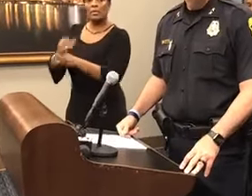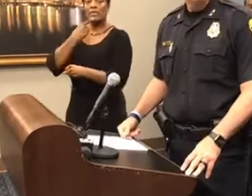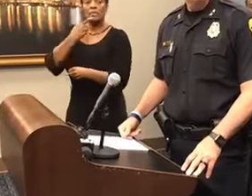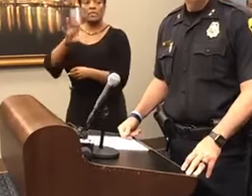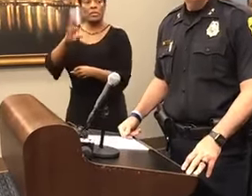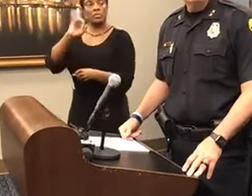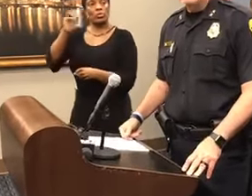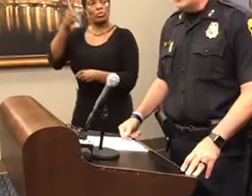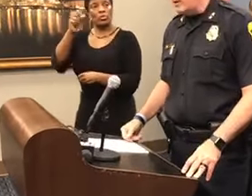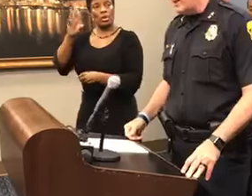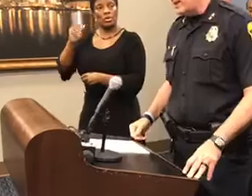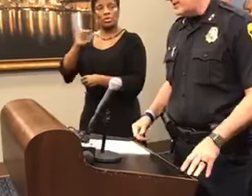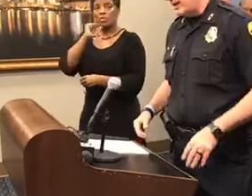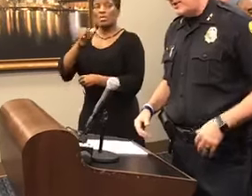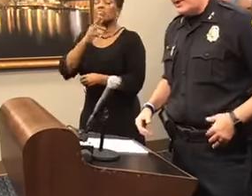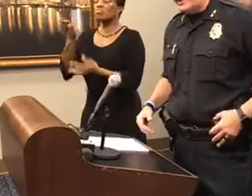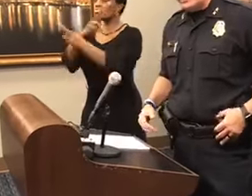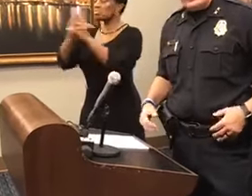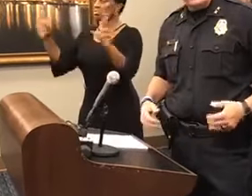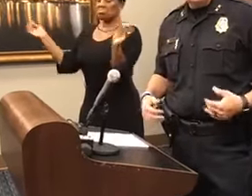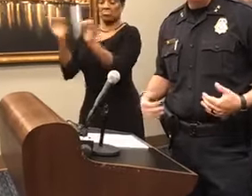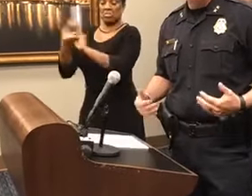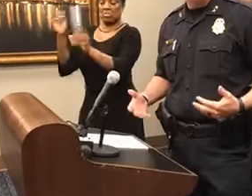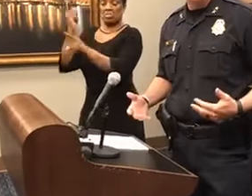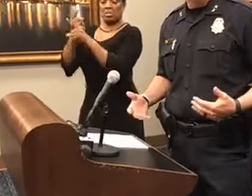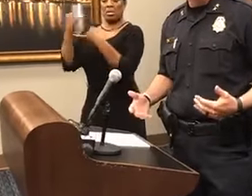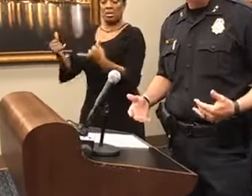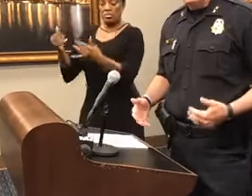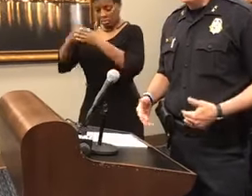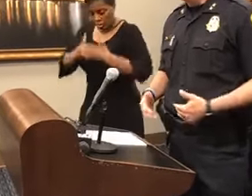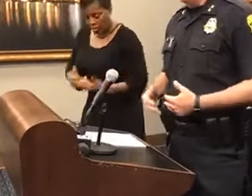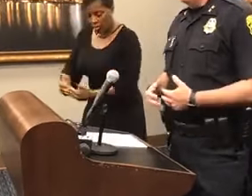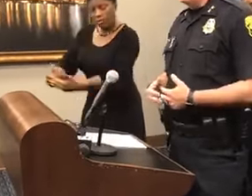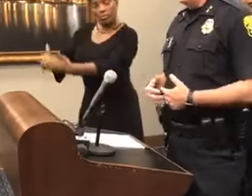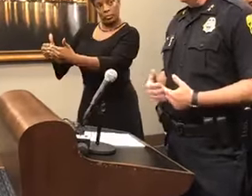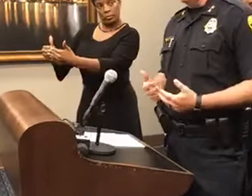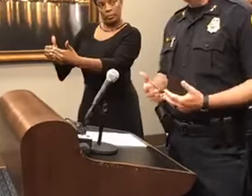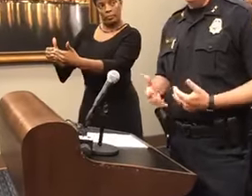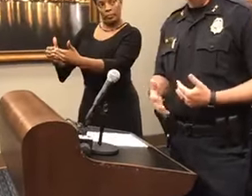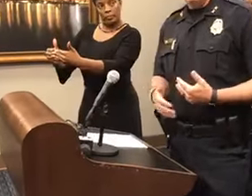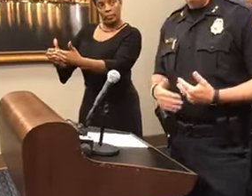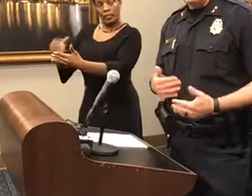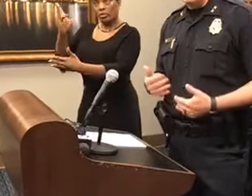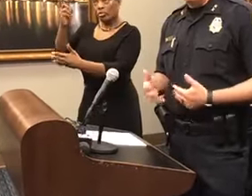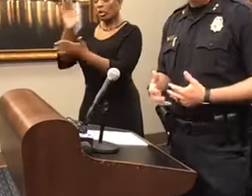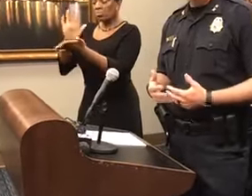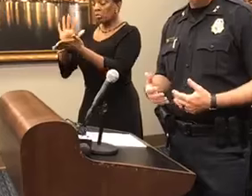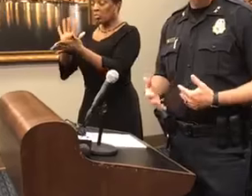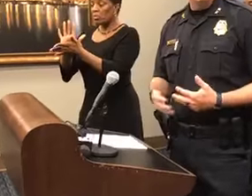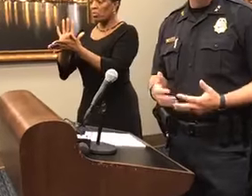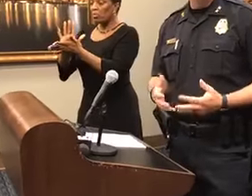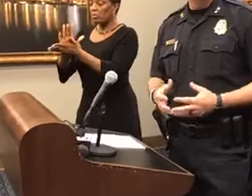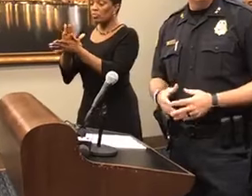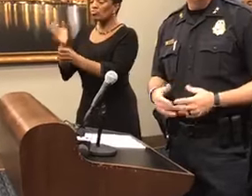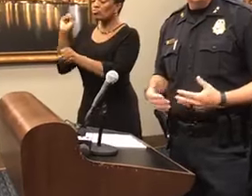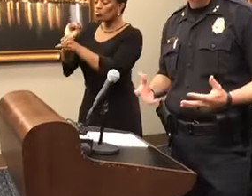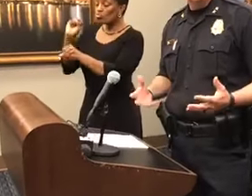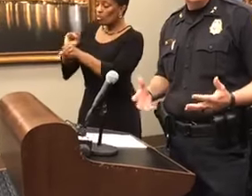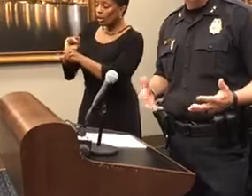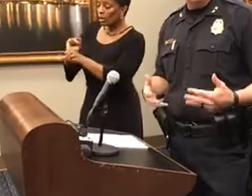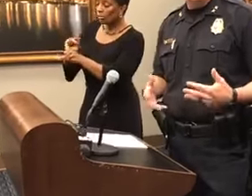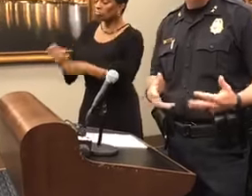crimes? We're not releasing anything like that. It is still ongoing. The charging documents are still being crafted and put together,